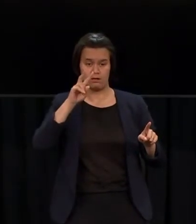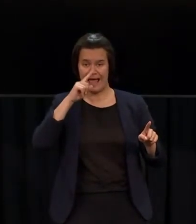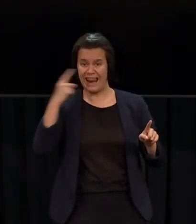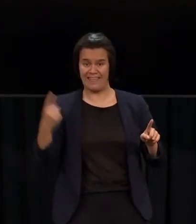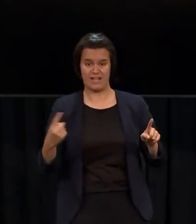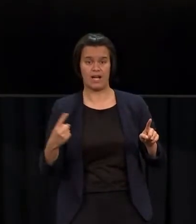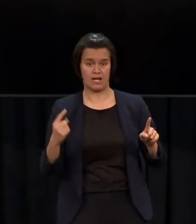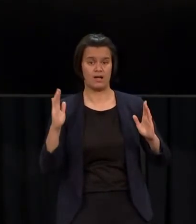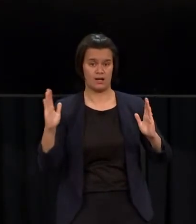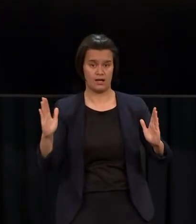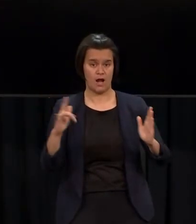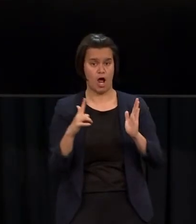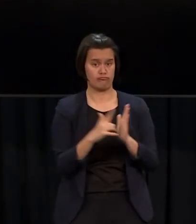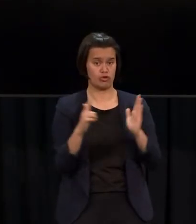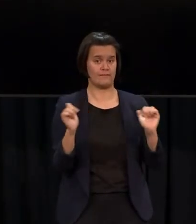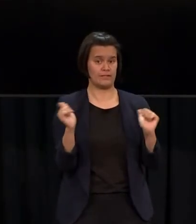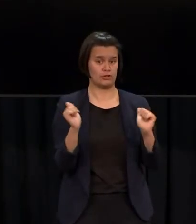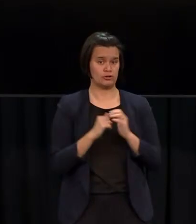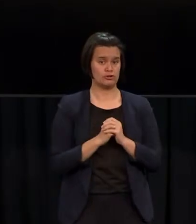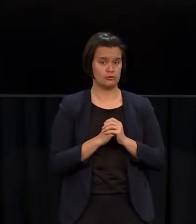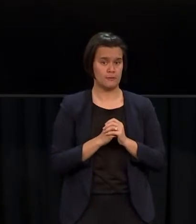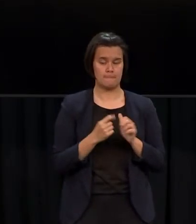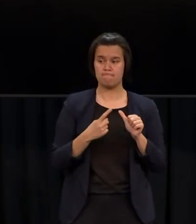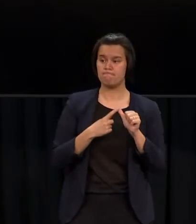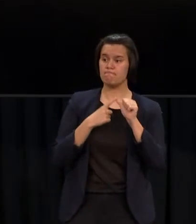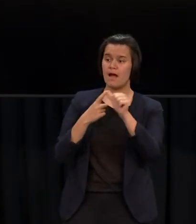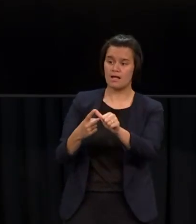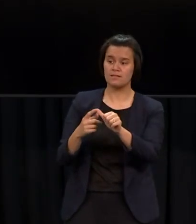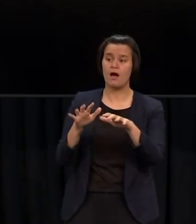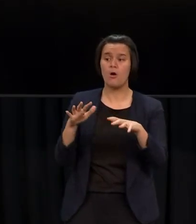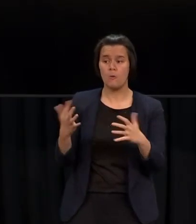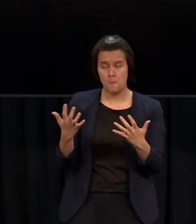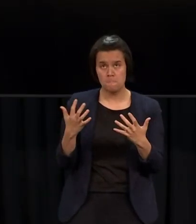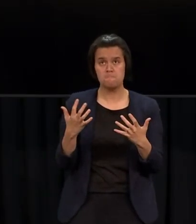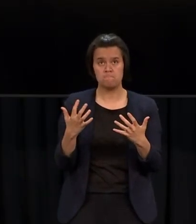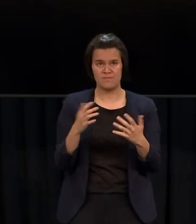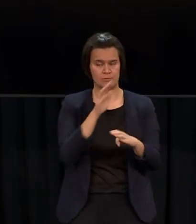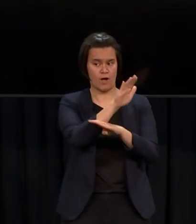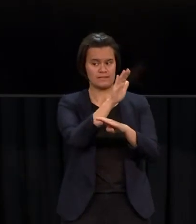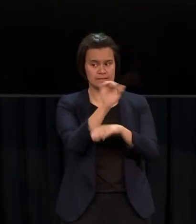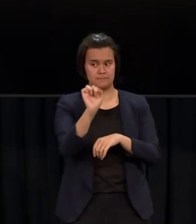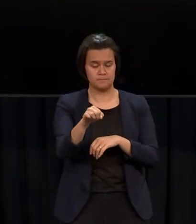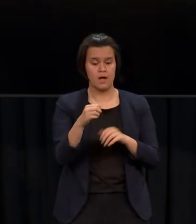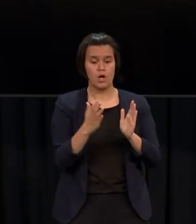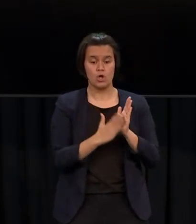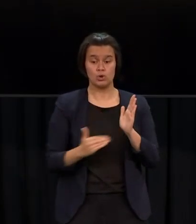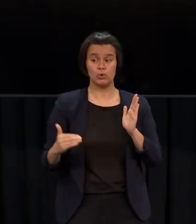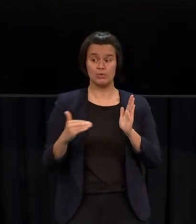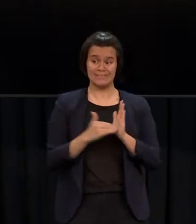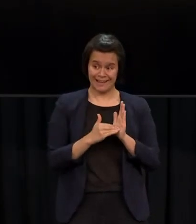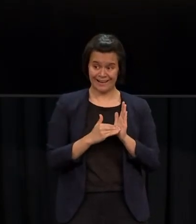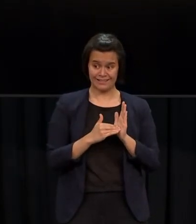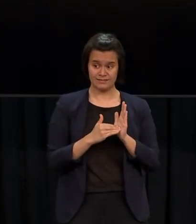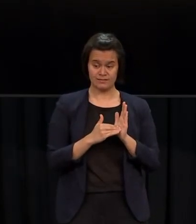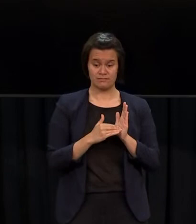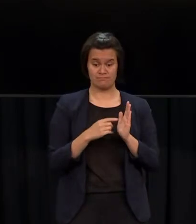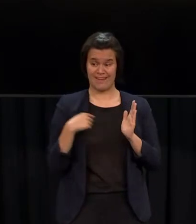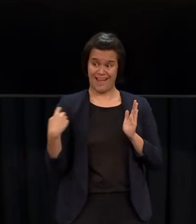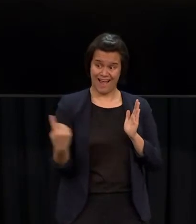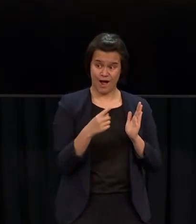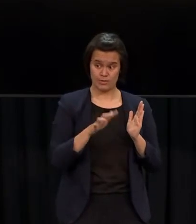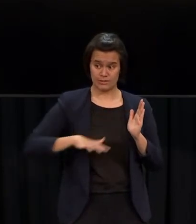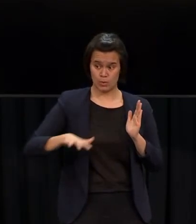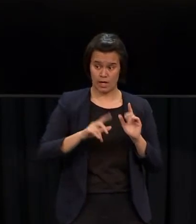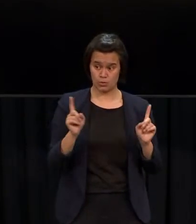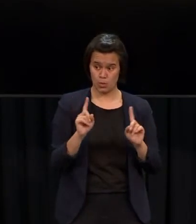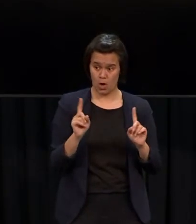CDC there in their advice to government about use. what will move us closer will be when Pfizer